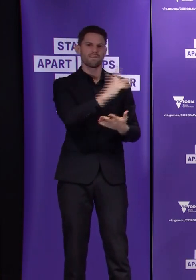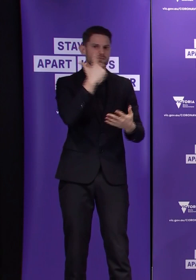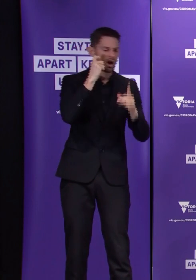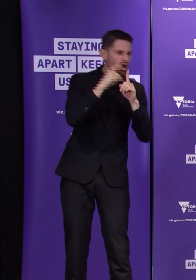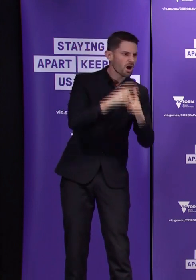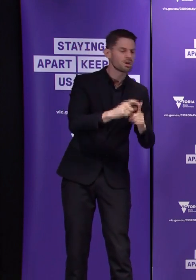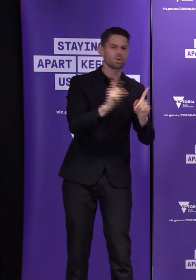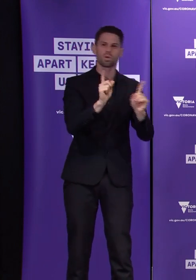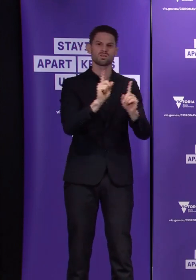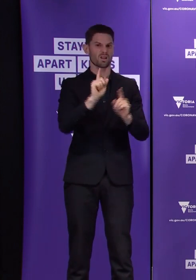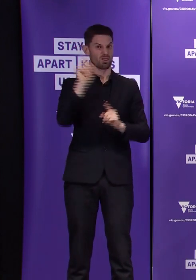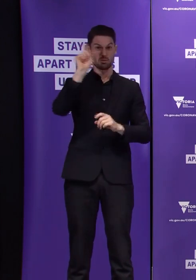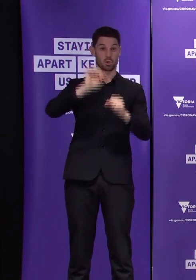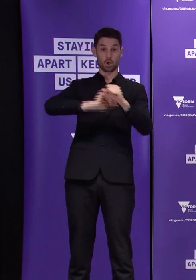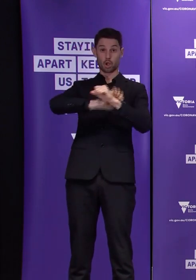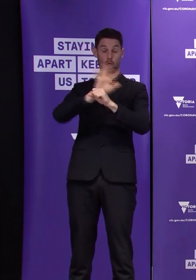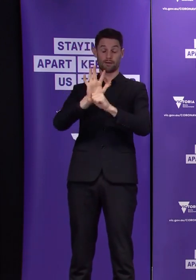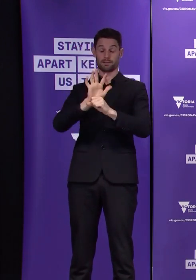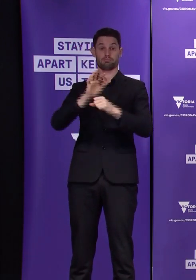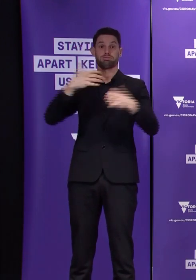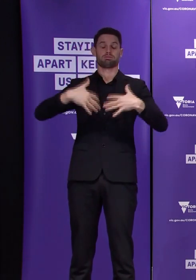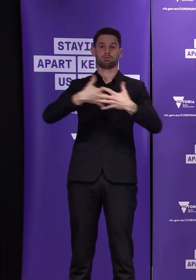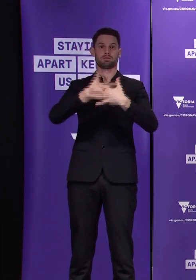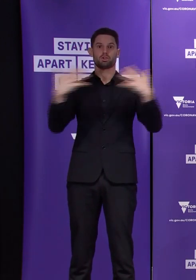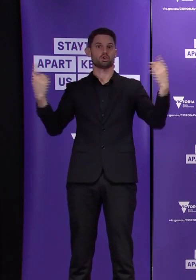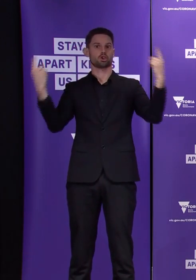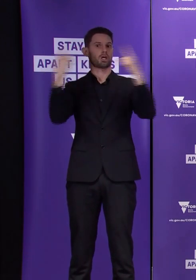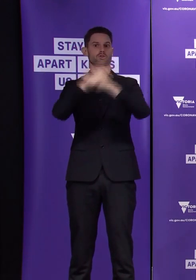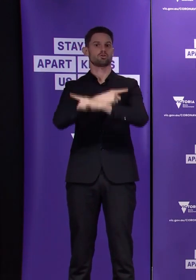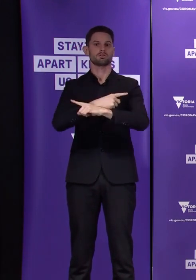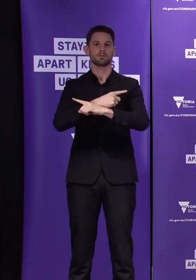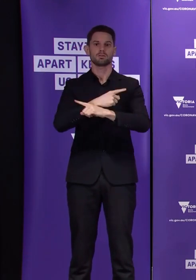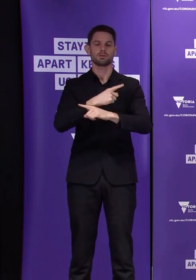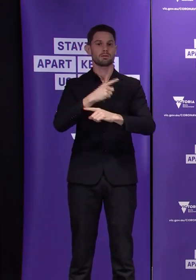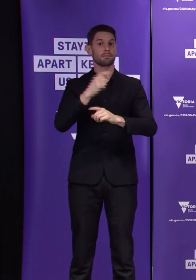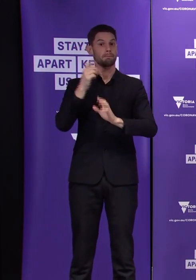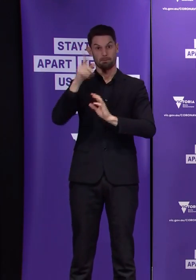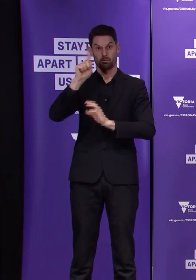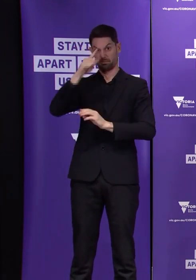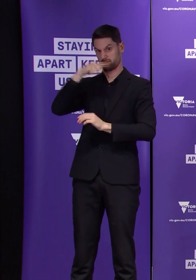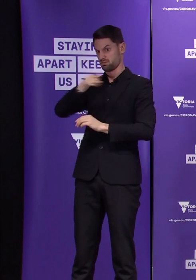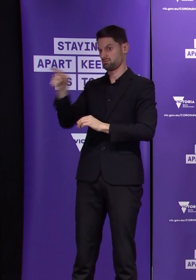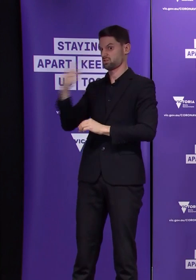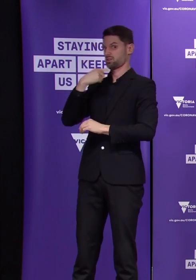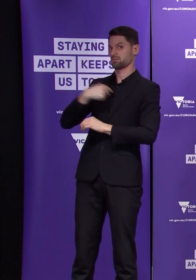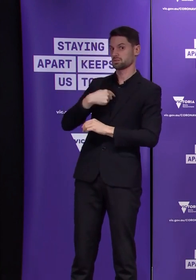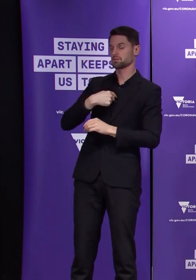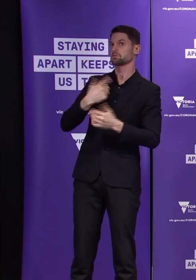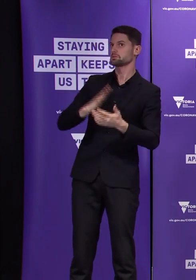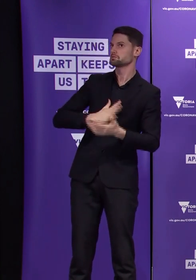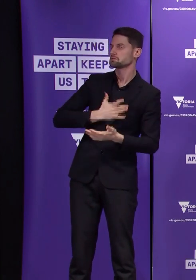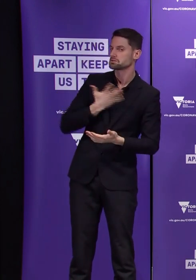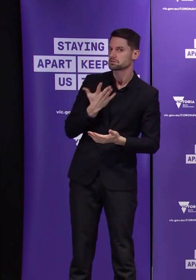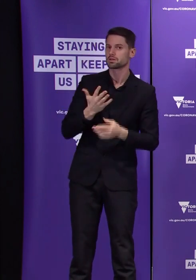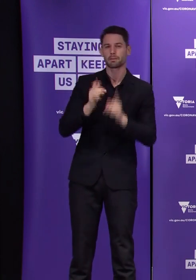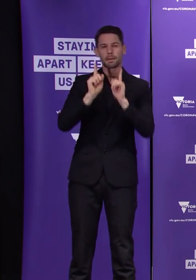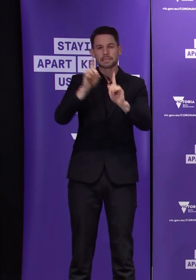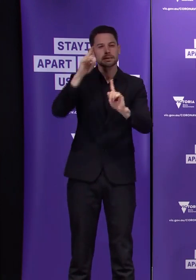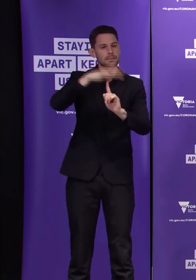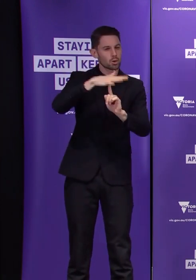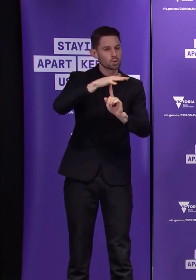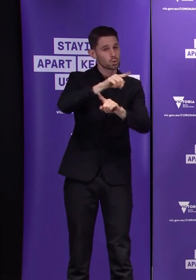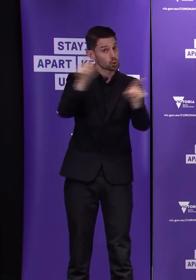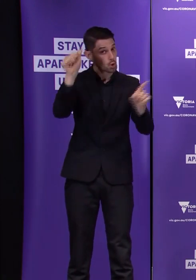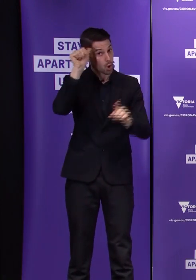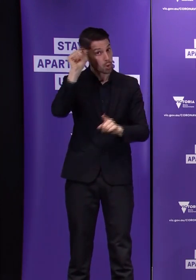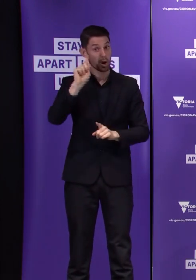respond to their circumstances. So there is a growing complexity of cases in this time, but it's really important to note that just because